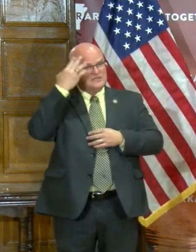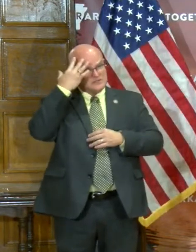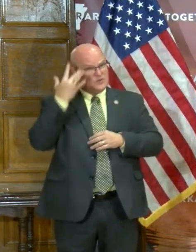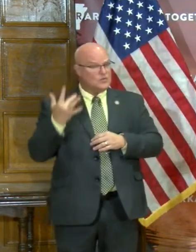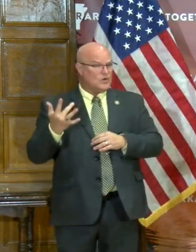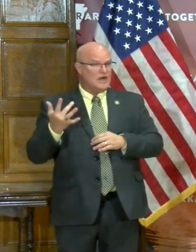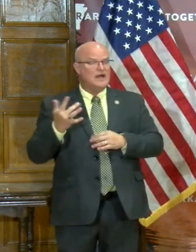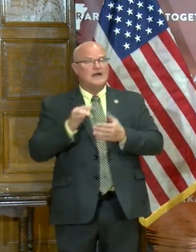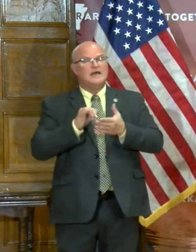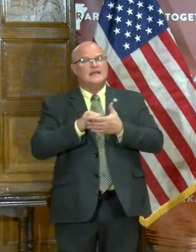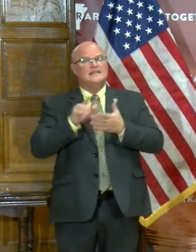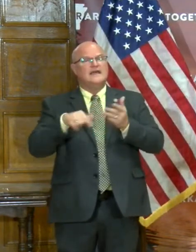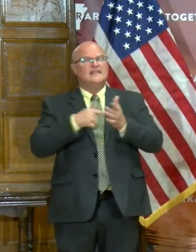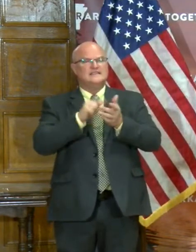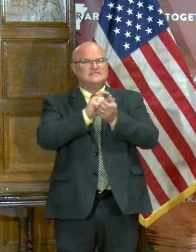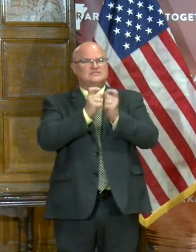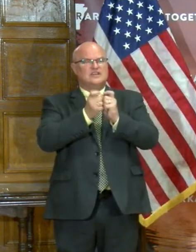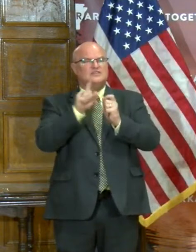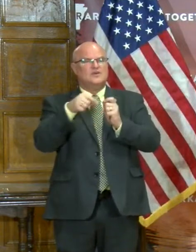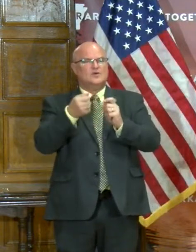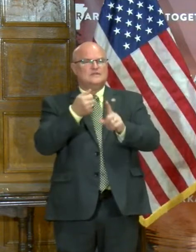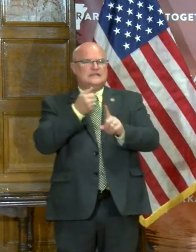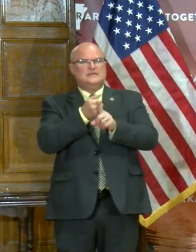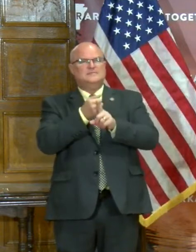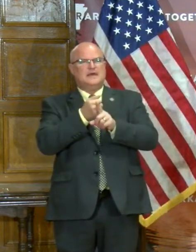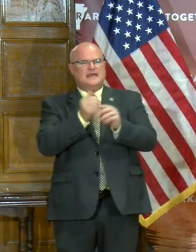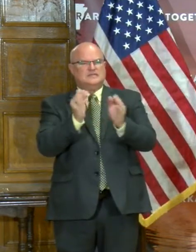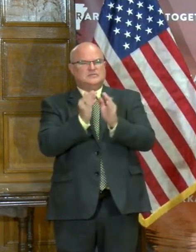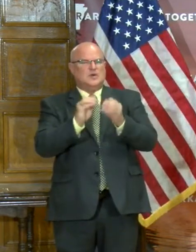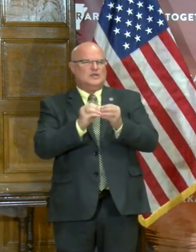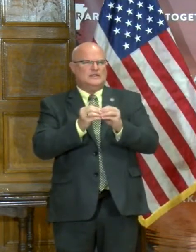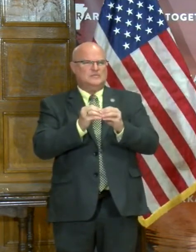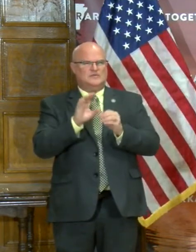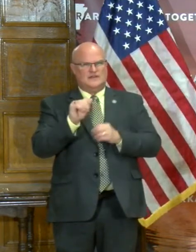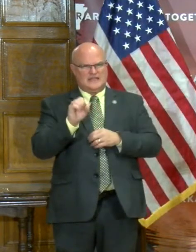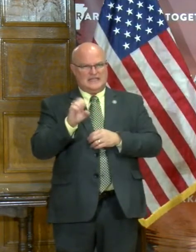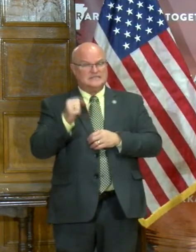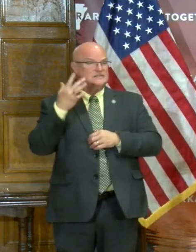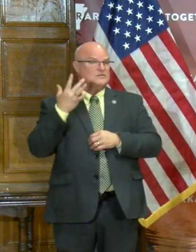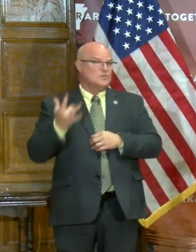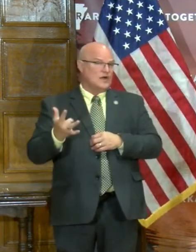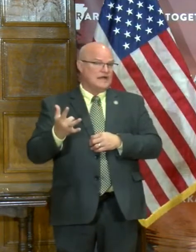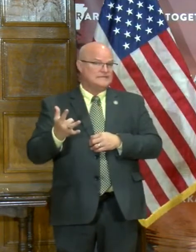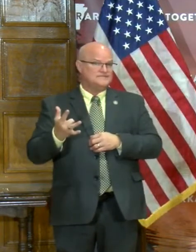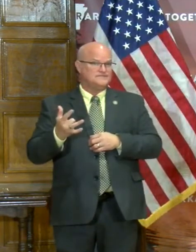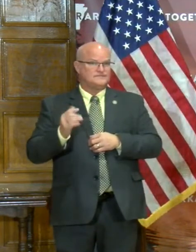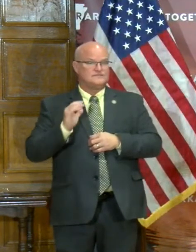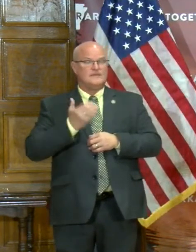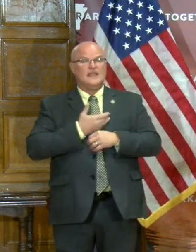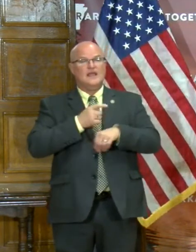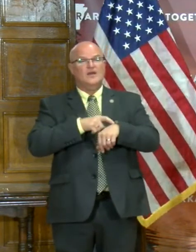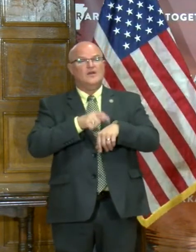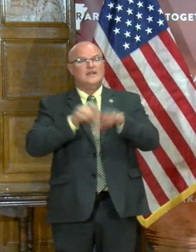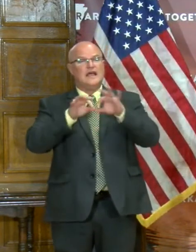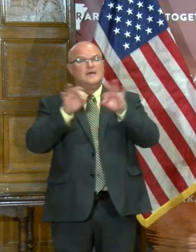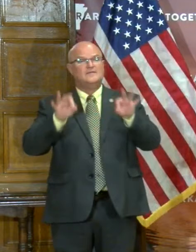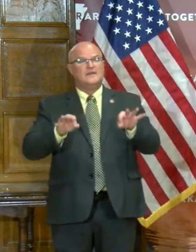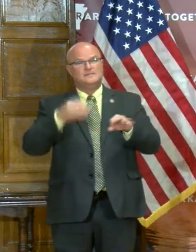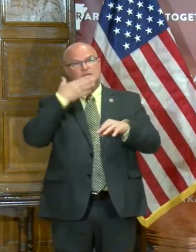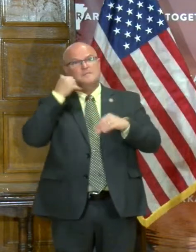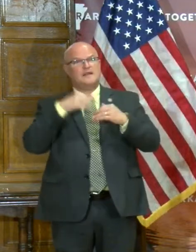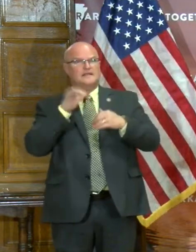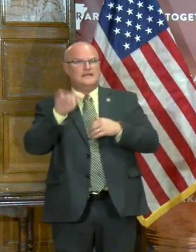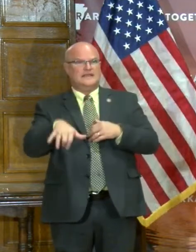that this change will only impact a small number of our cases, because our time frames are much better